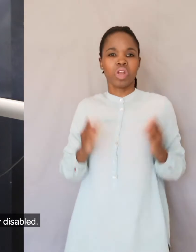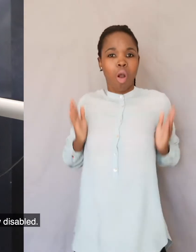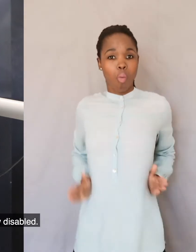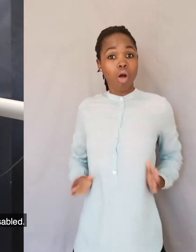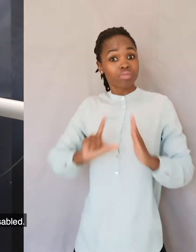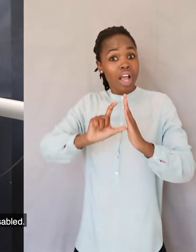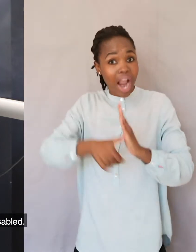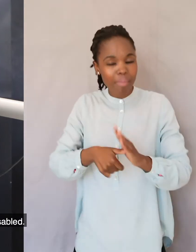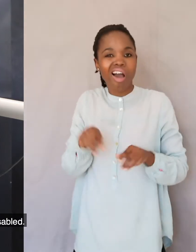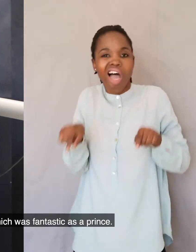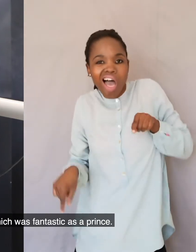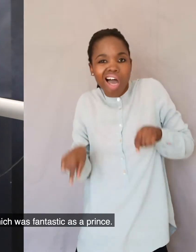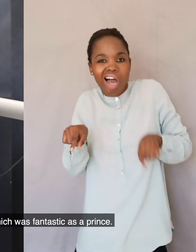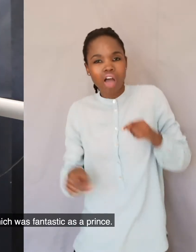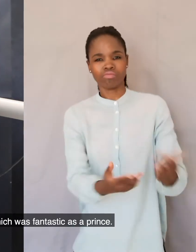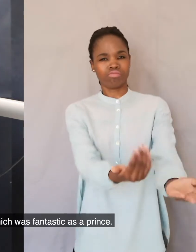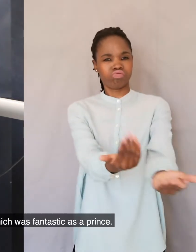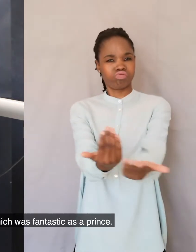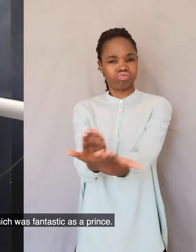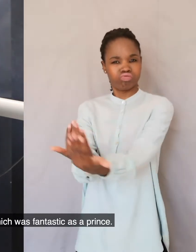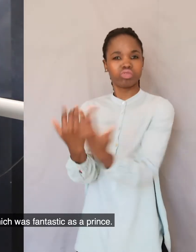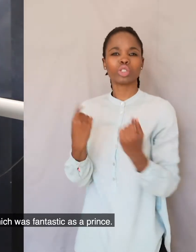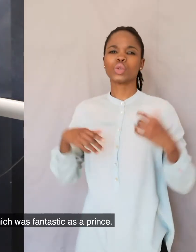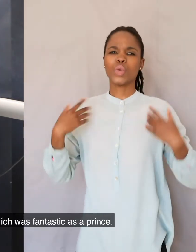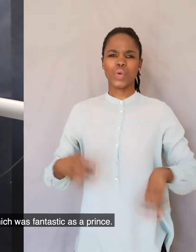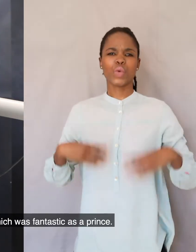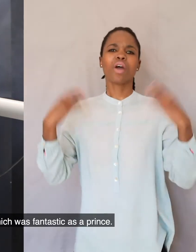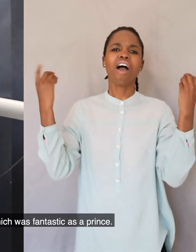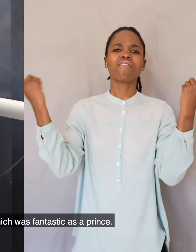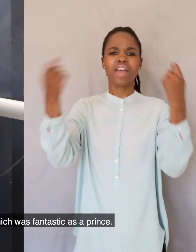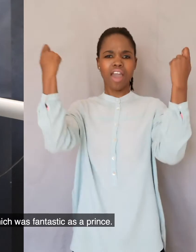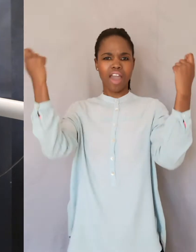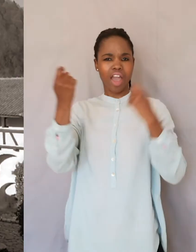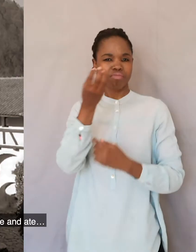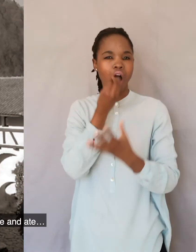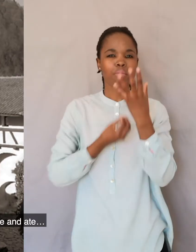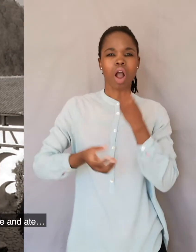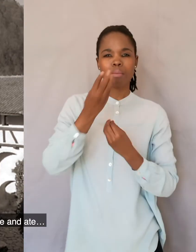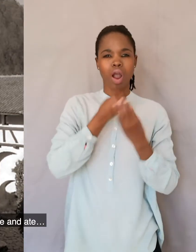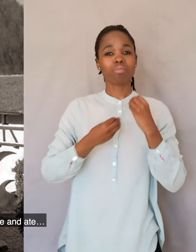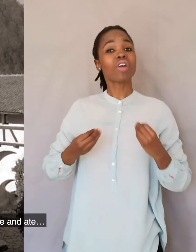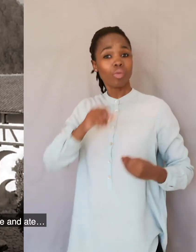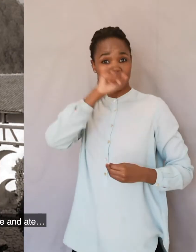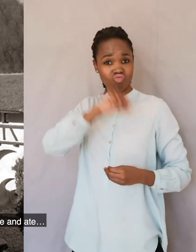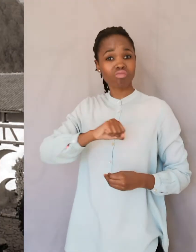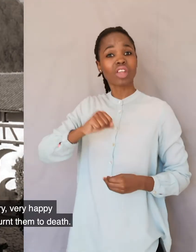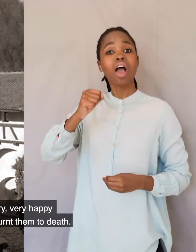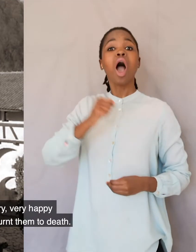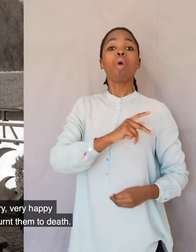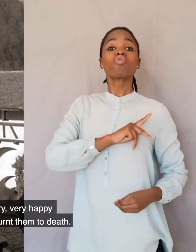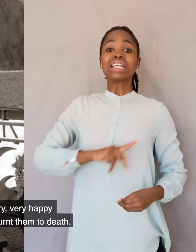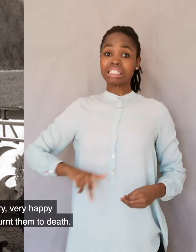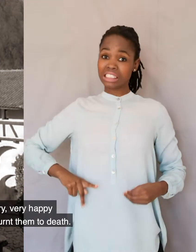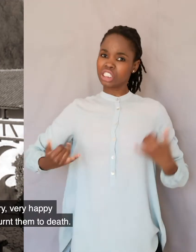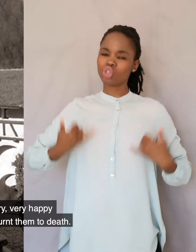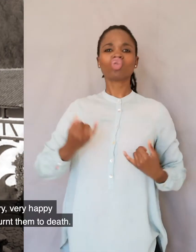physically disabled. And he gave a huge banquet for them, which was fantastic as a prince. And they ate and ate and ate.